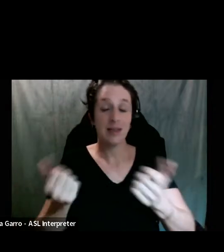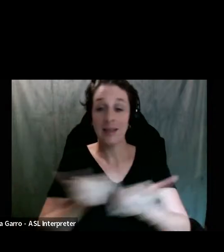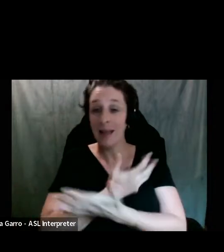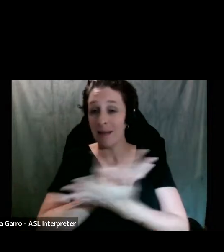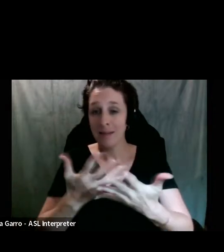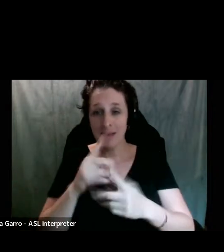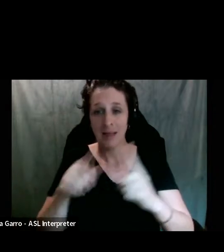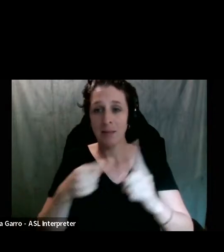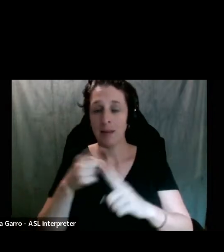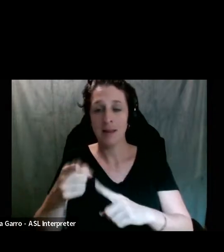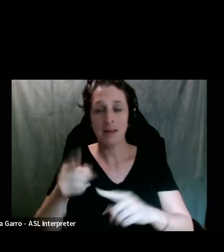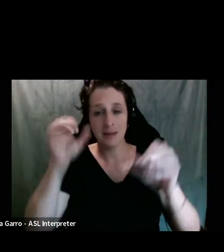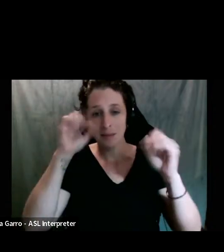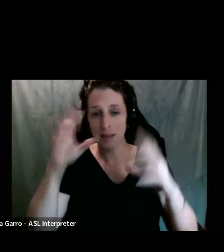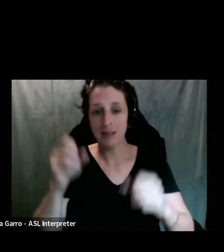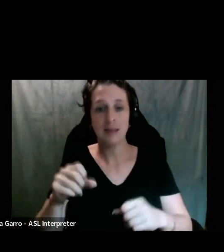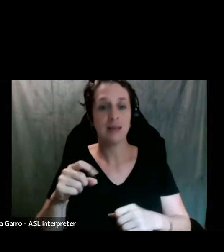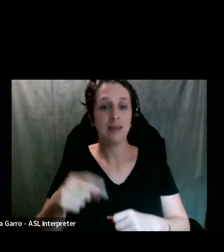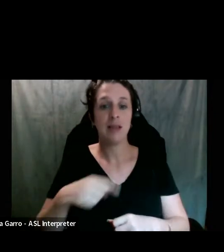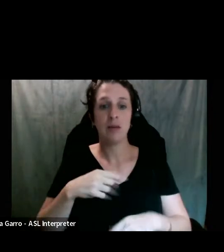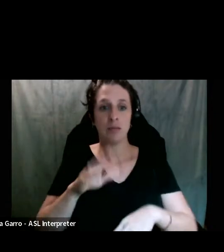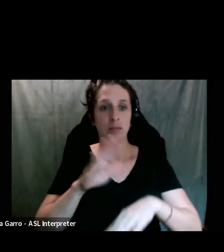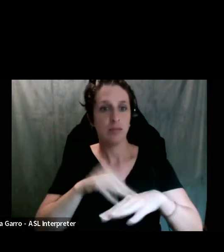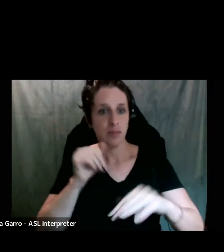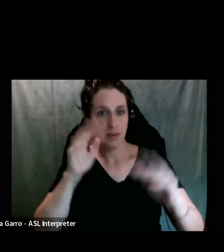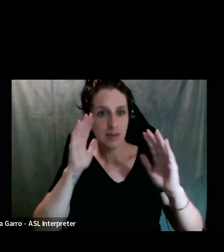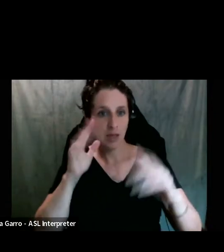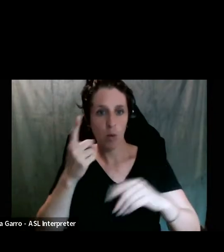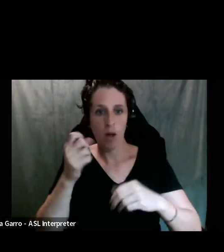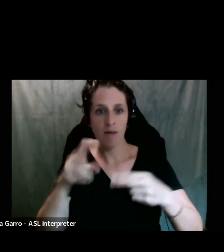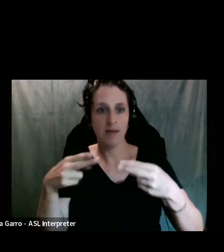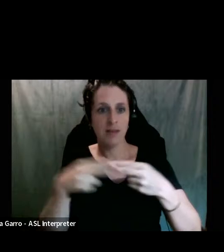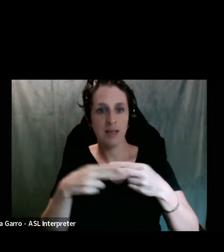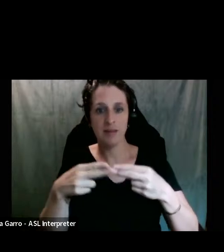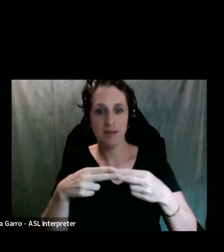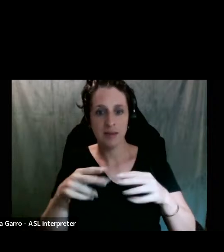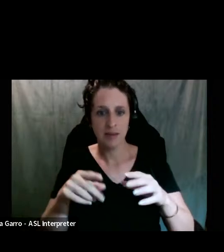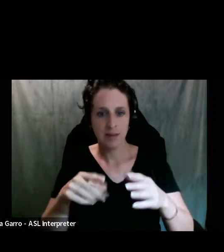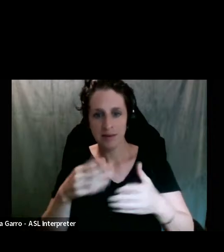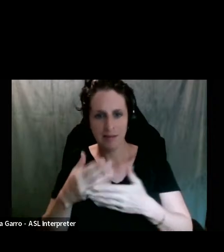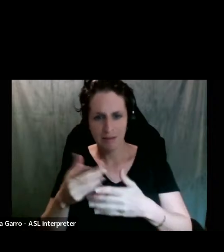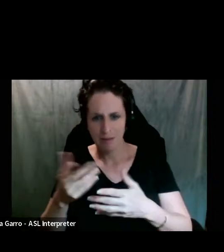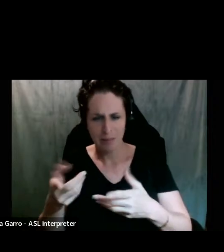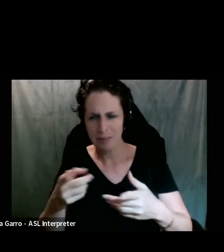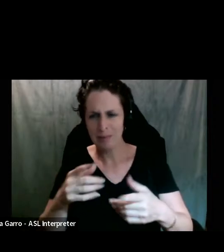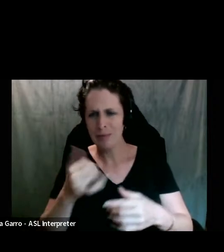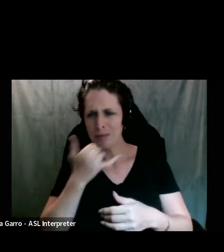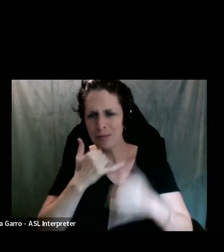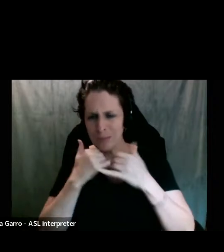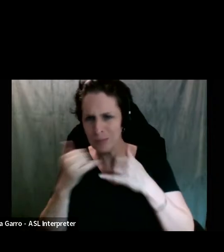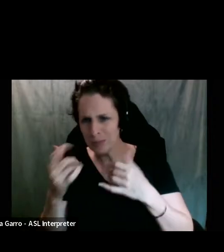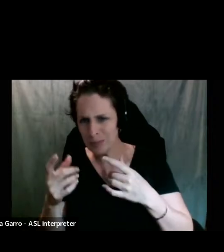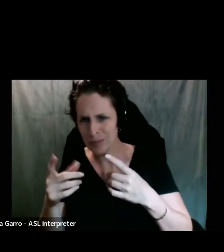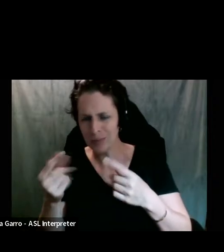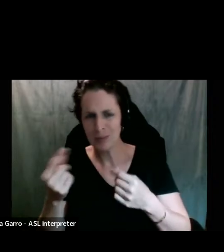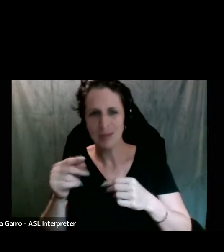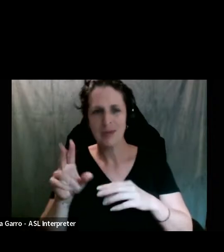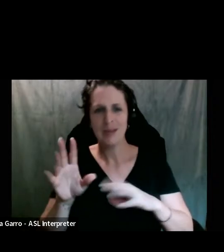Well, I want to call attention to one of the slides. It says verified fit you. That's great. That's not what I want to do. Well, the slide that says here,